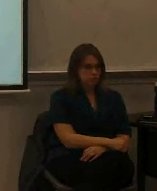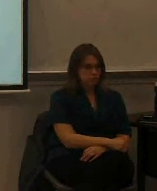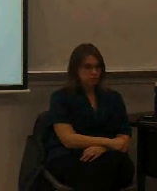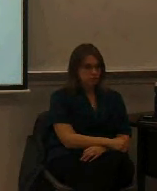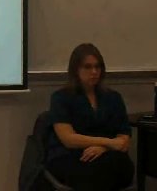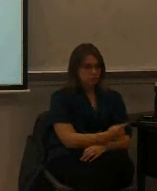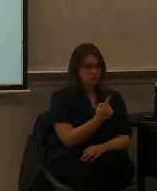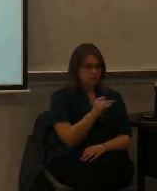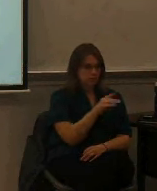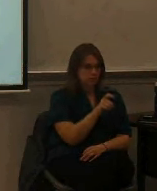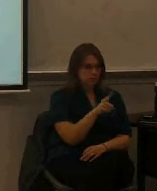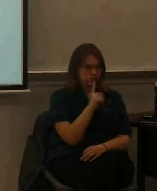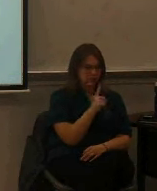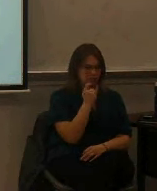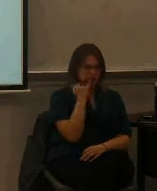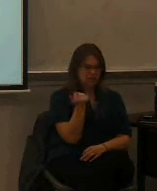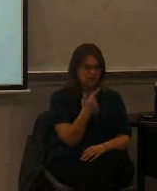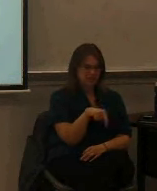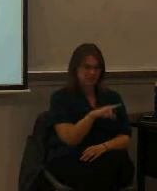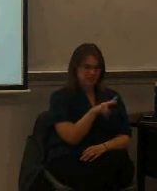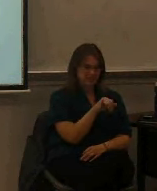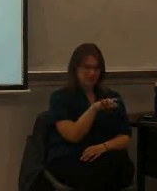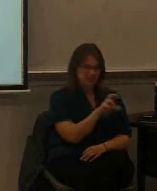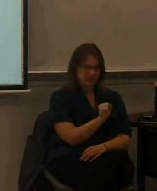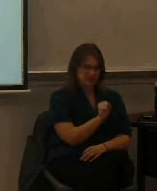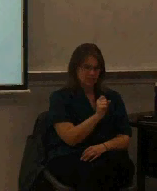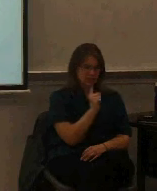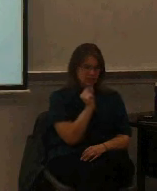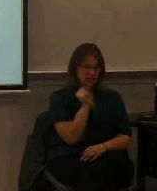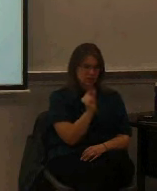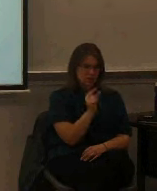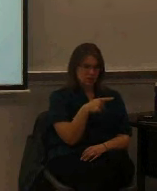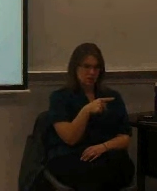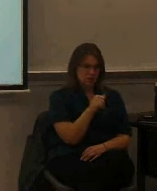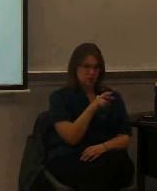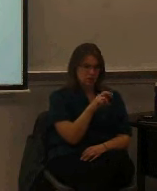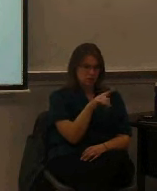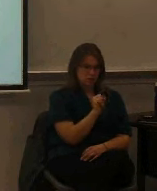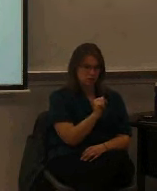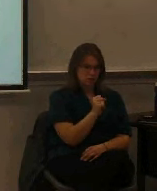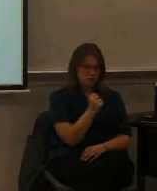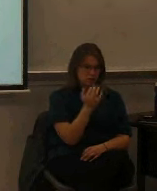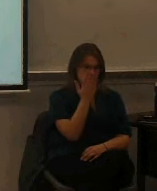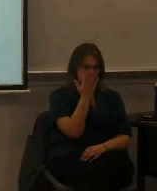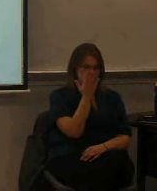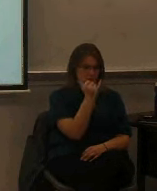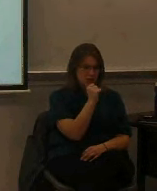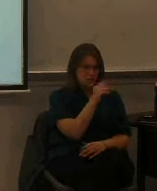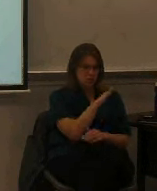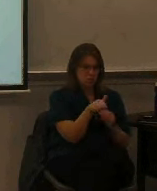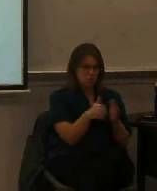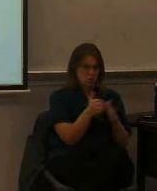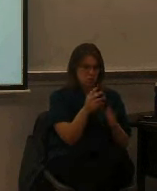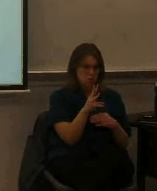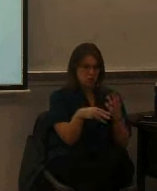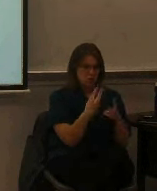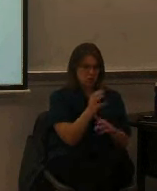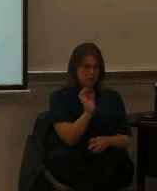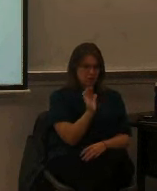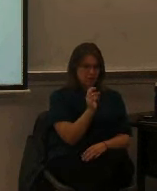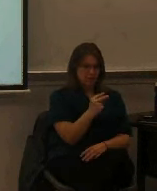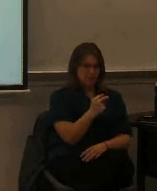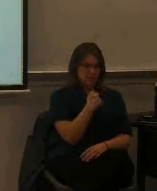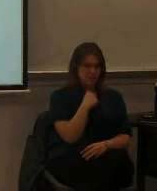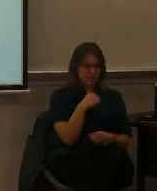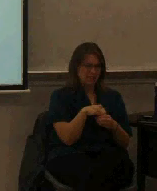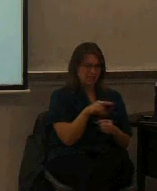So one of the questions is, well, if all these viruses out, these really small particles, why isn't the entire world's carbon tied up in